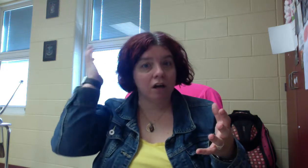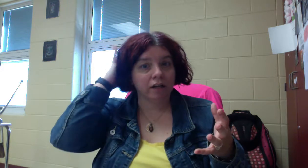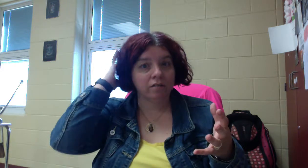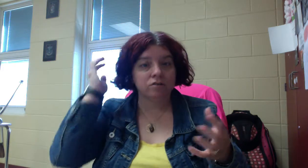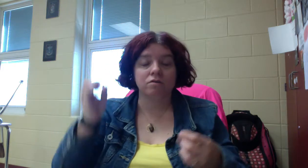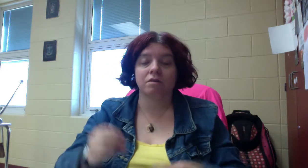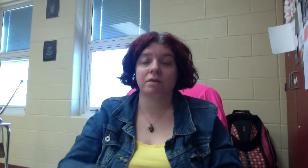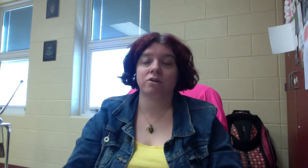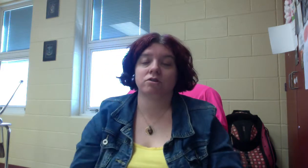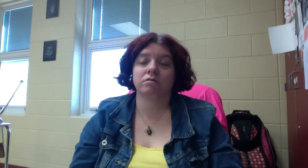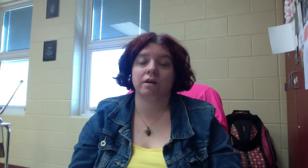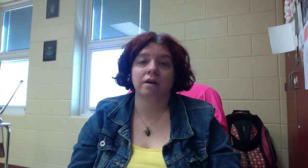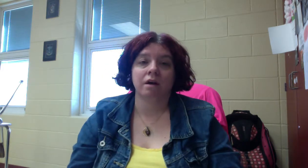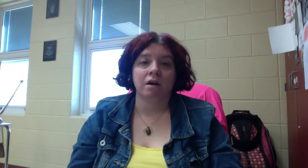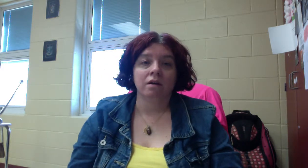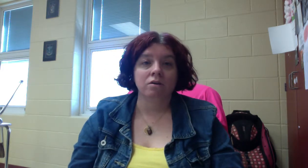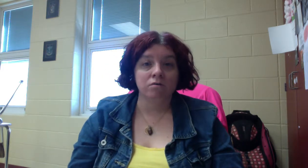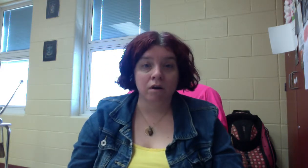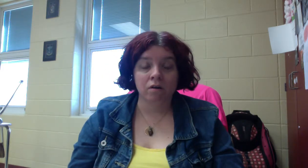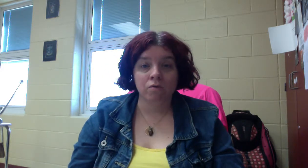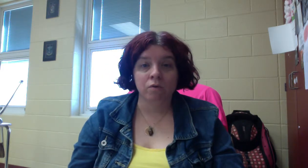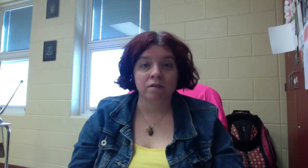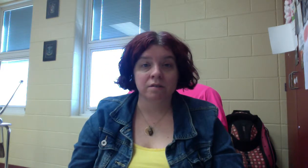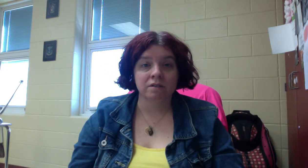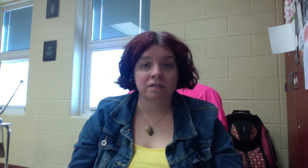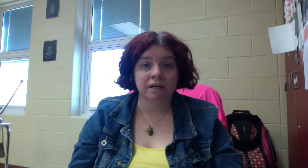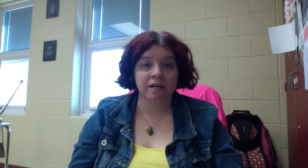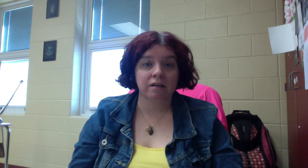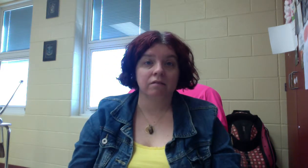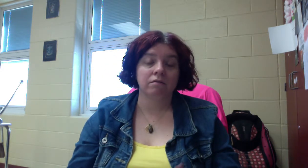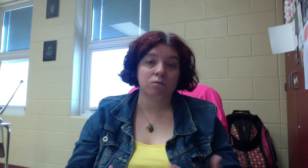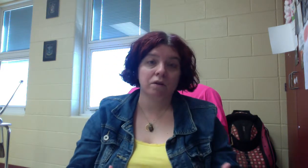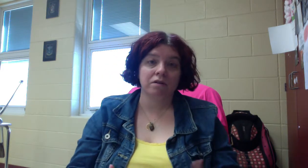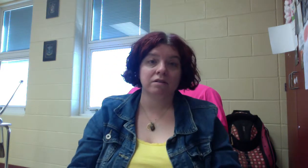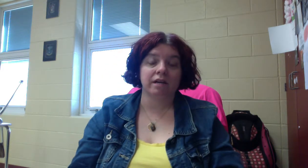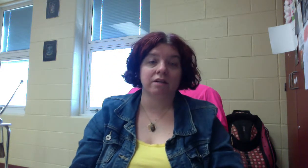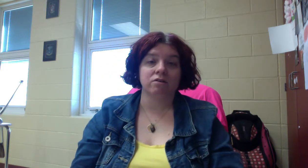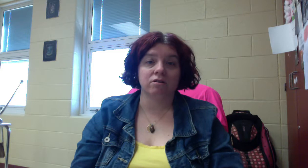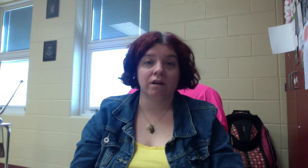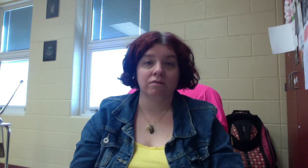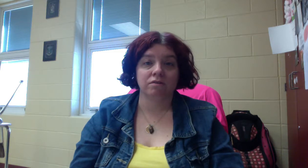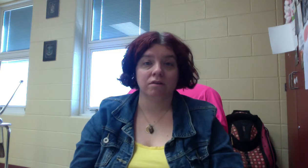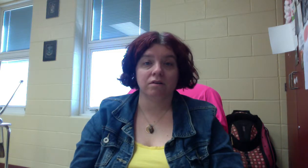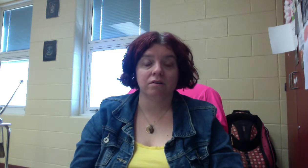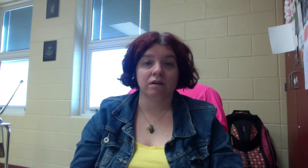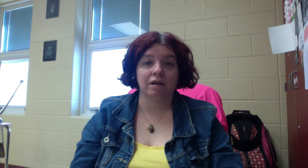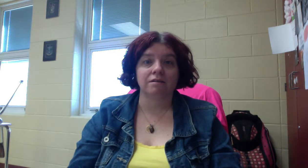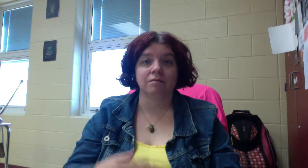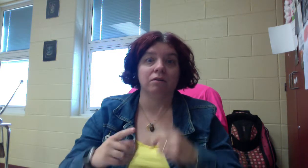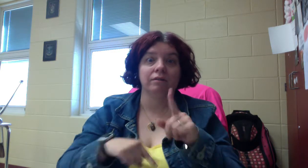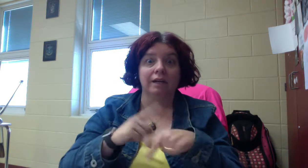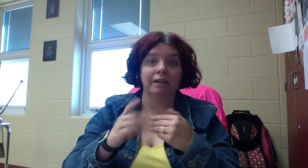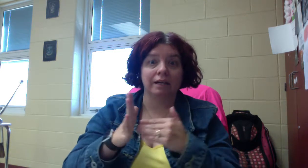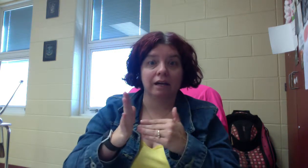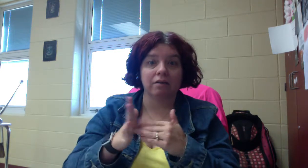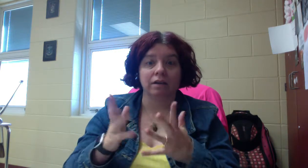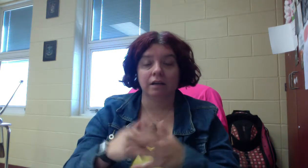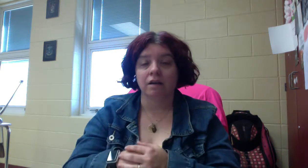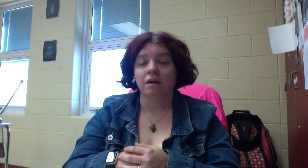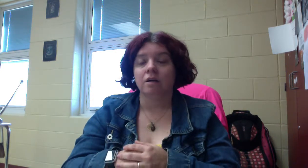noggin, so you can make sure that you know when someone is signing what they're signing, so you don't have to ask them, you know, sign it again or anything.